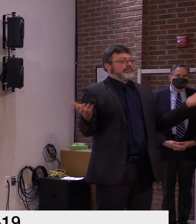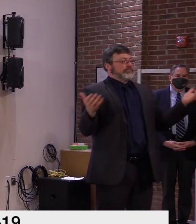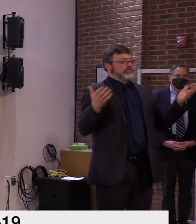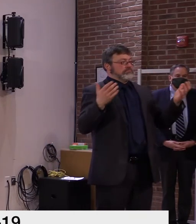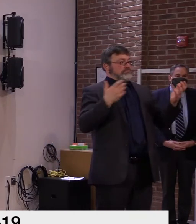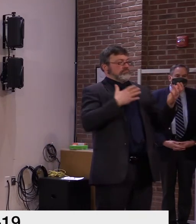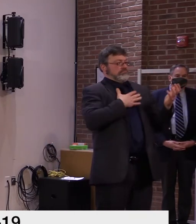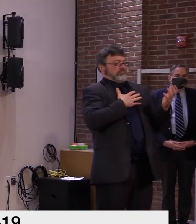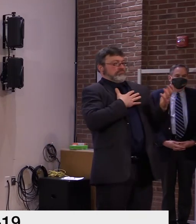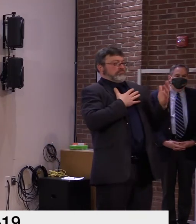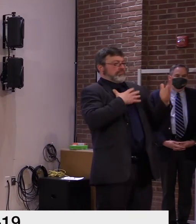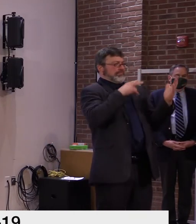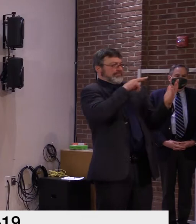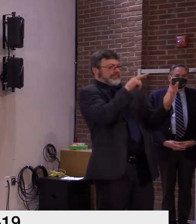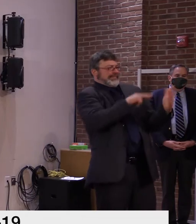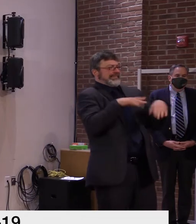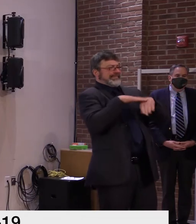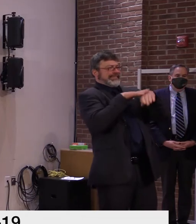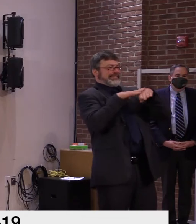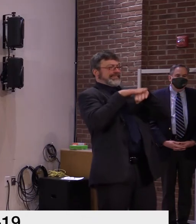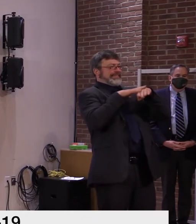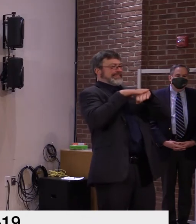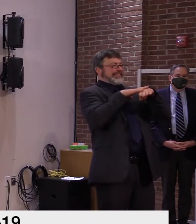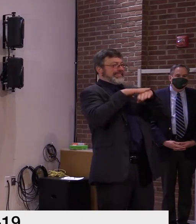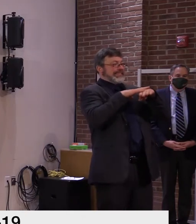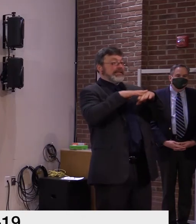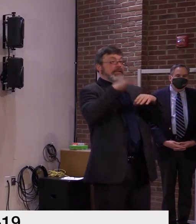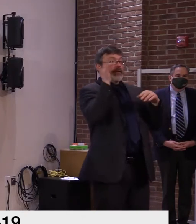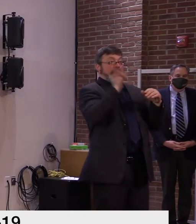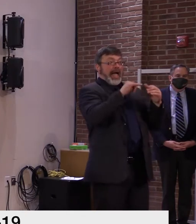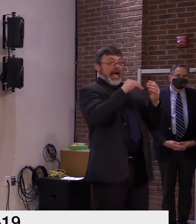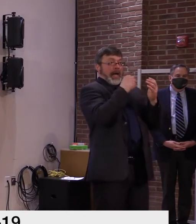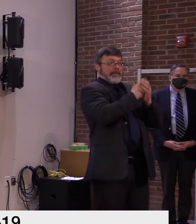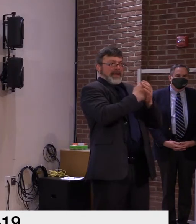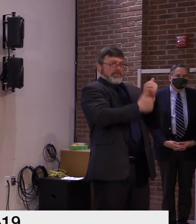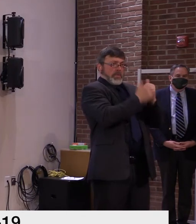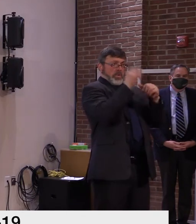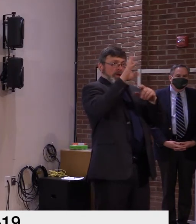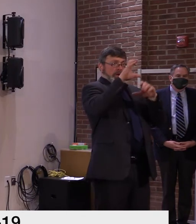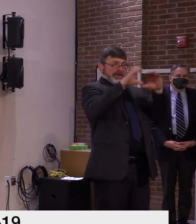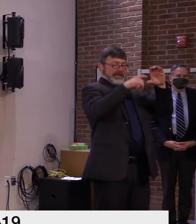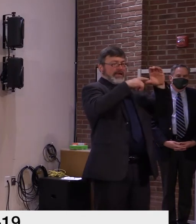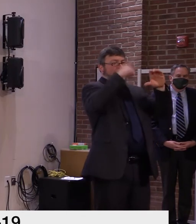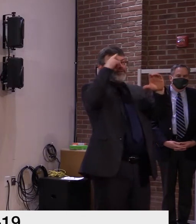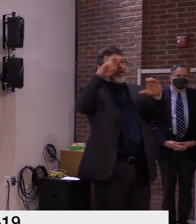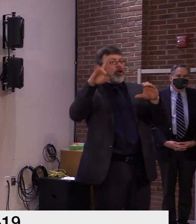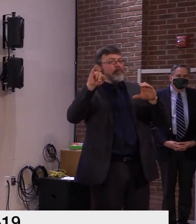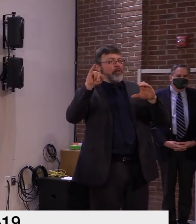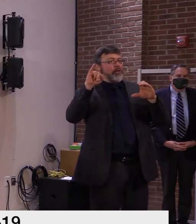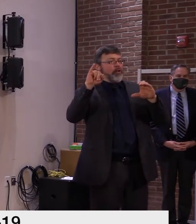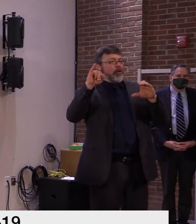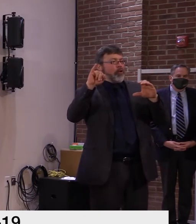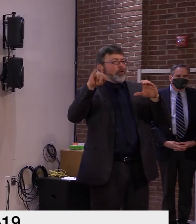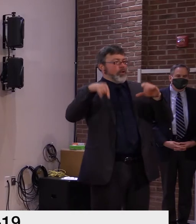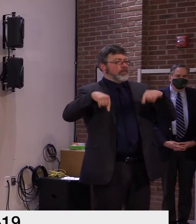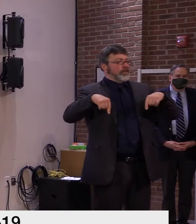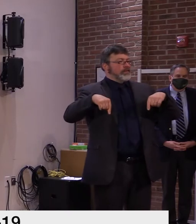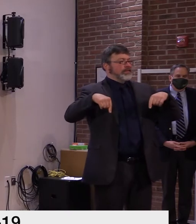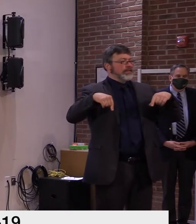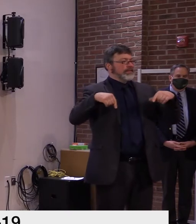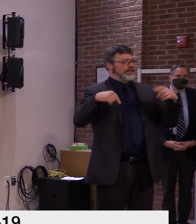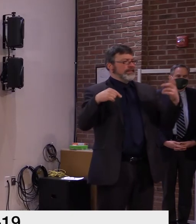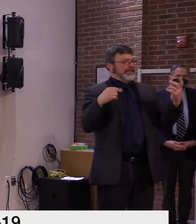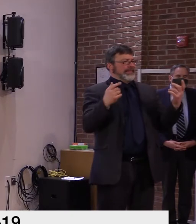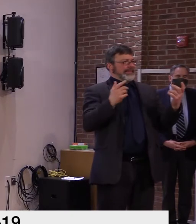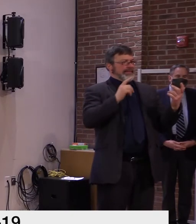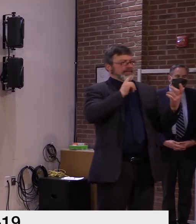areas. So we'll just have to wait and see what the final version is, but we'll work together and make sure that